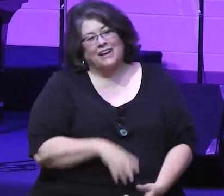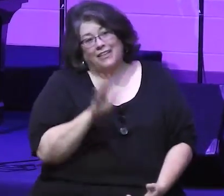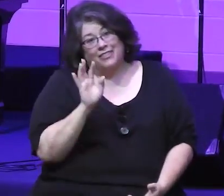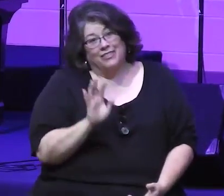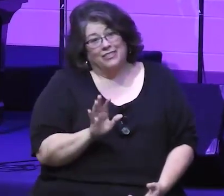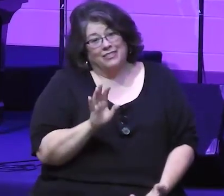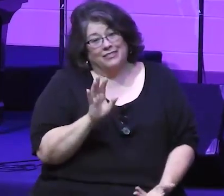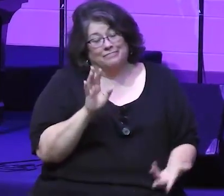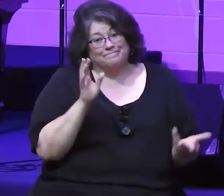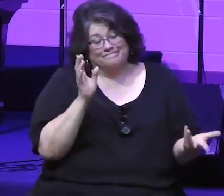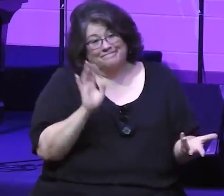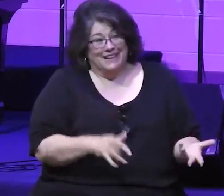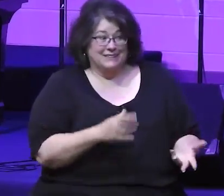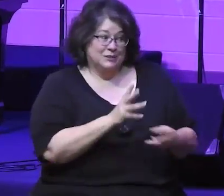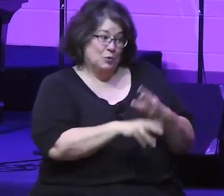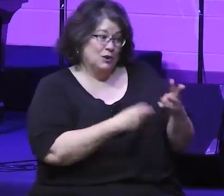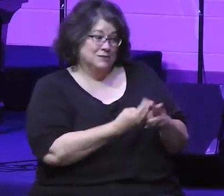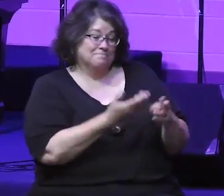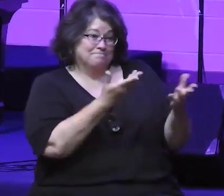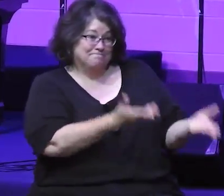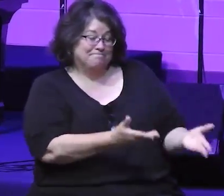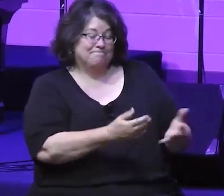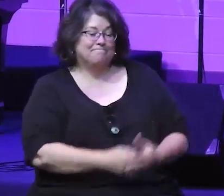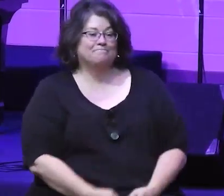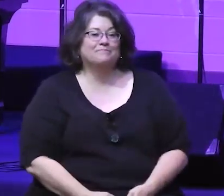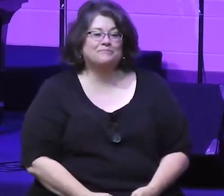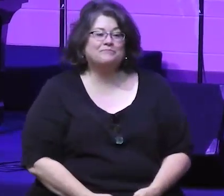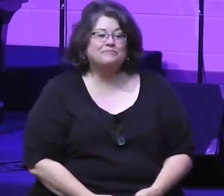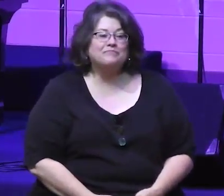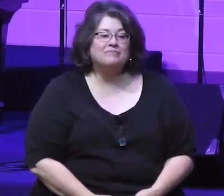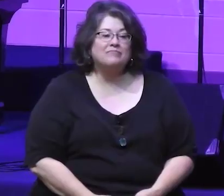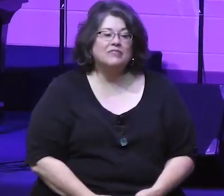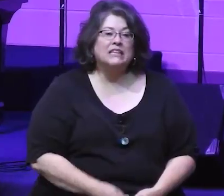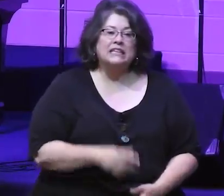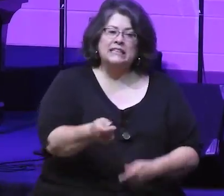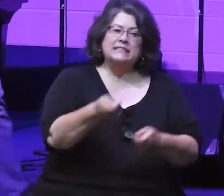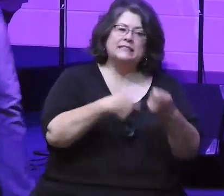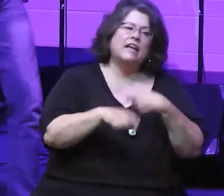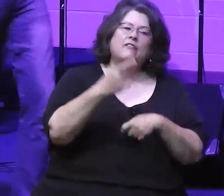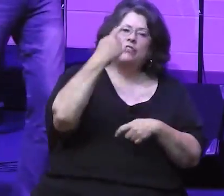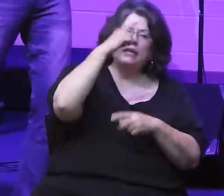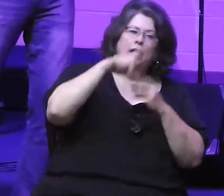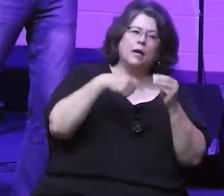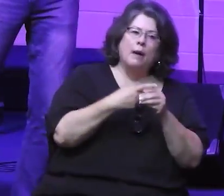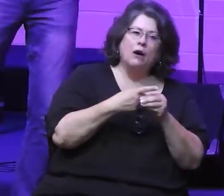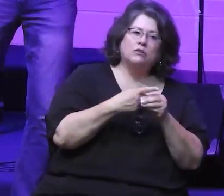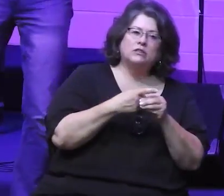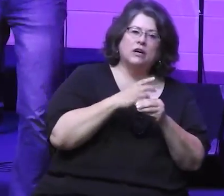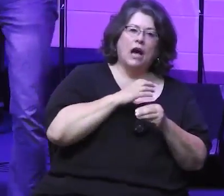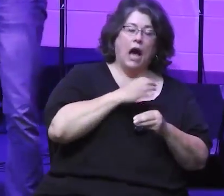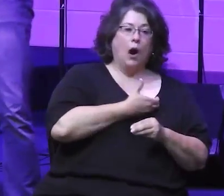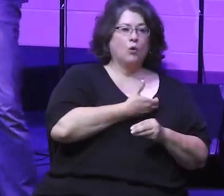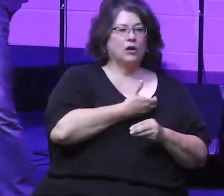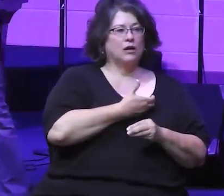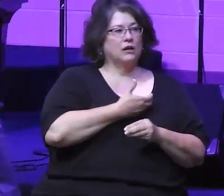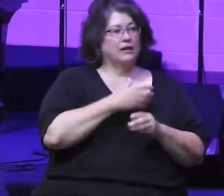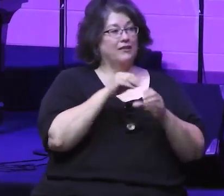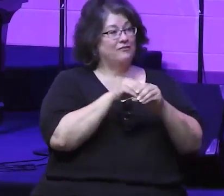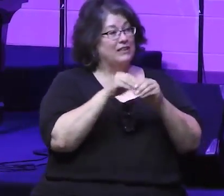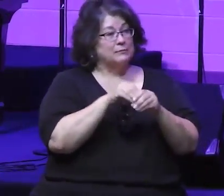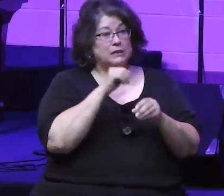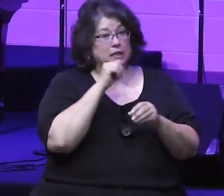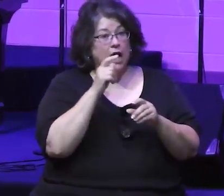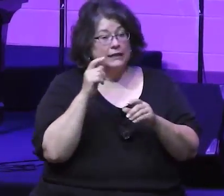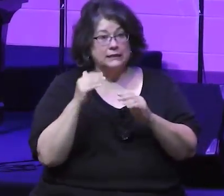that's just not true of the world. And so instead of thinking about our idea of our investment not being equal, we have